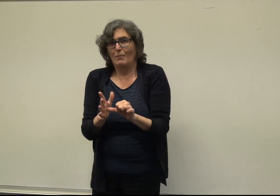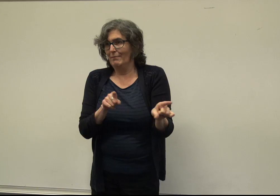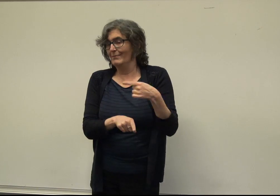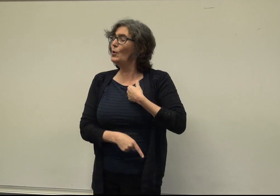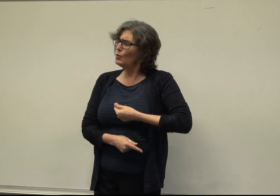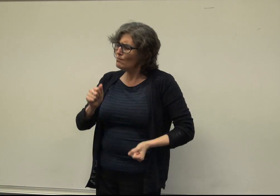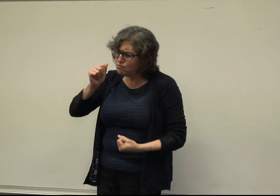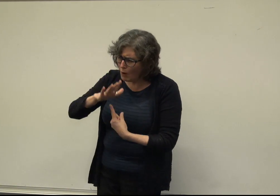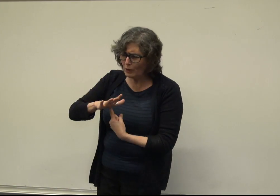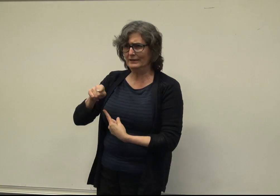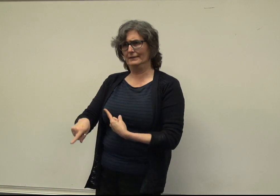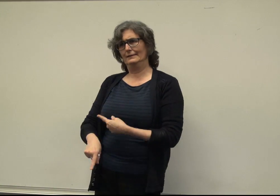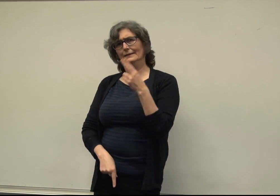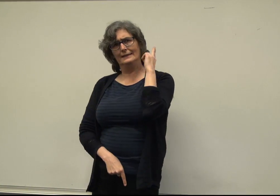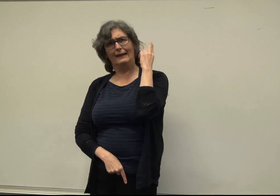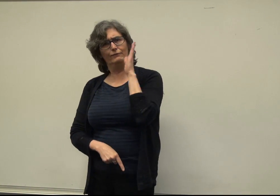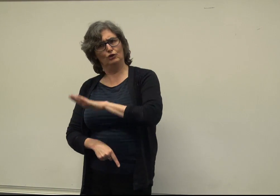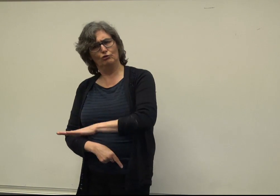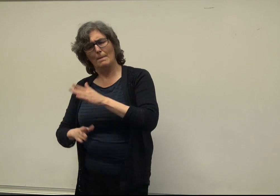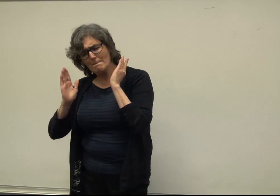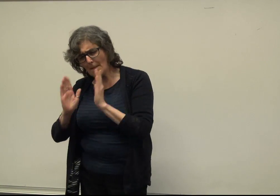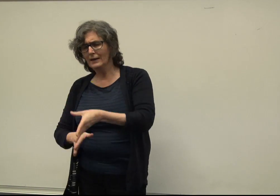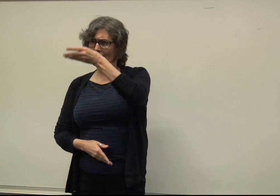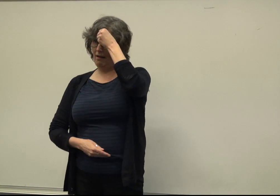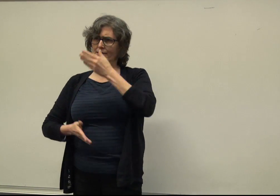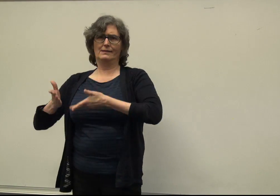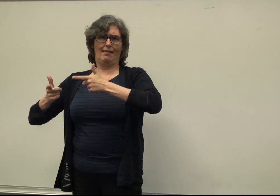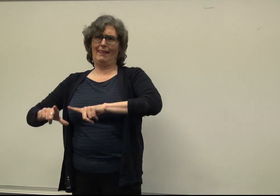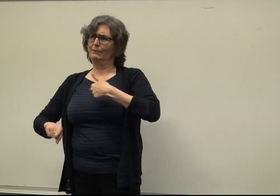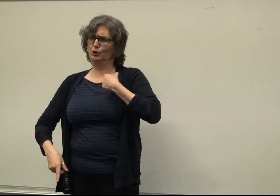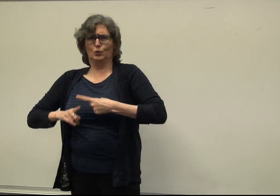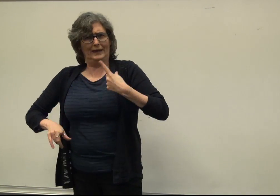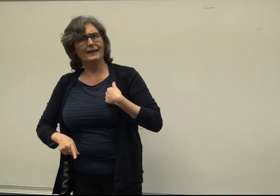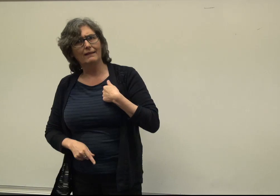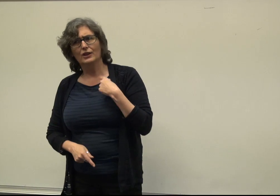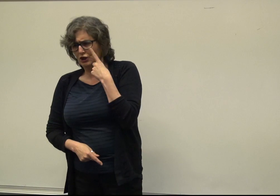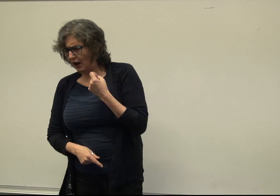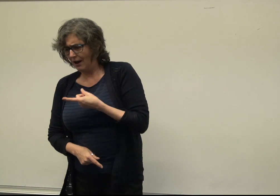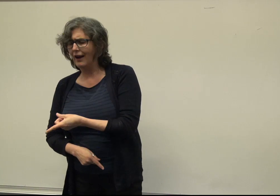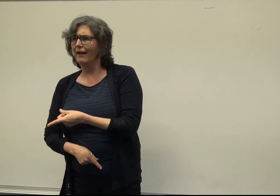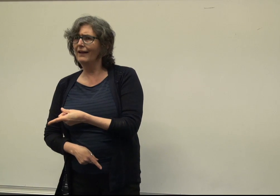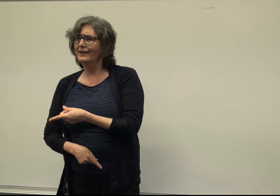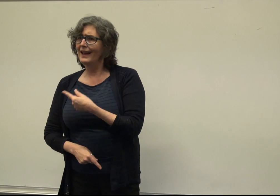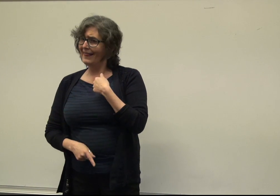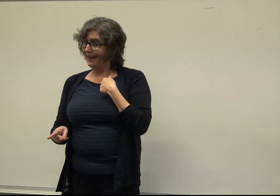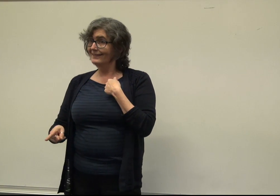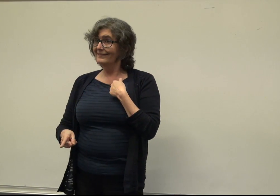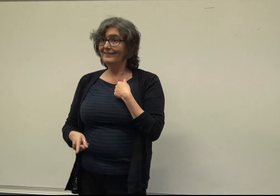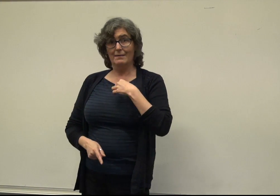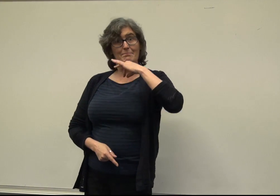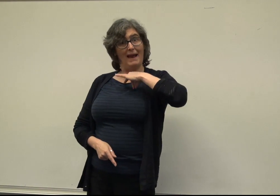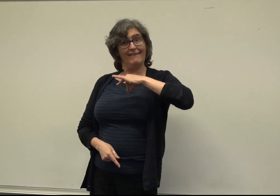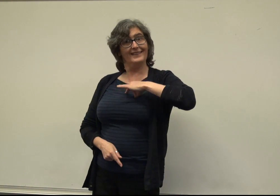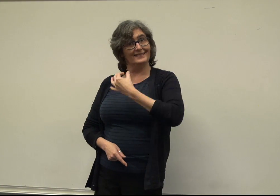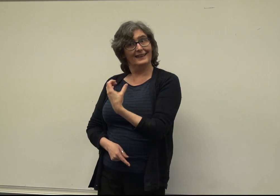child to learn a sign language as soon as possible and enjoy the benefits of bilingualism. And